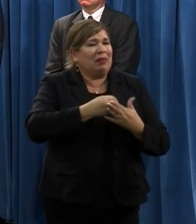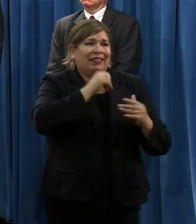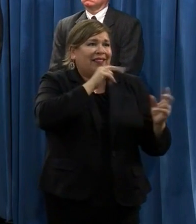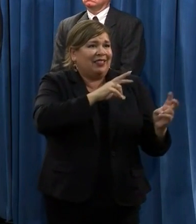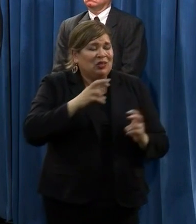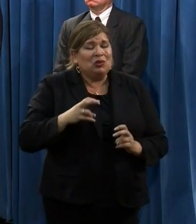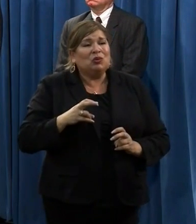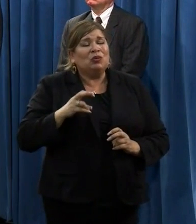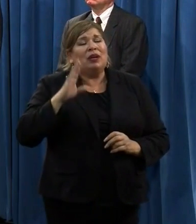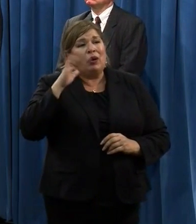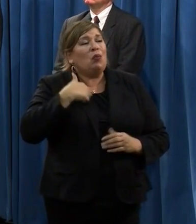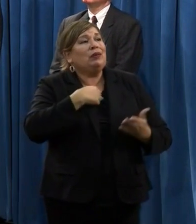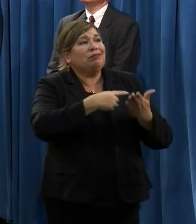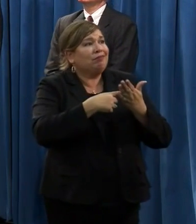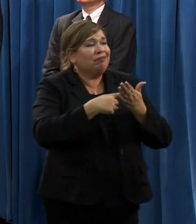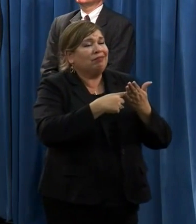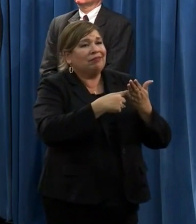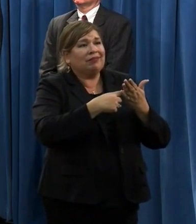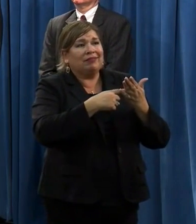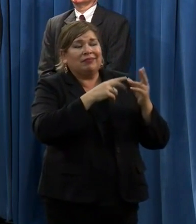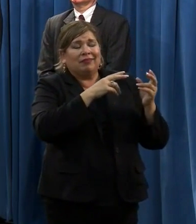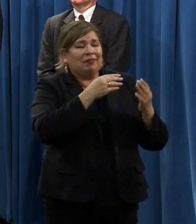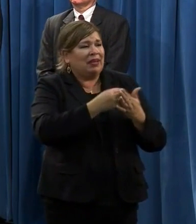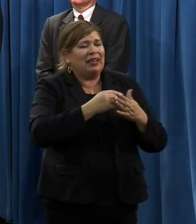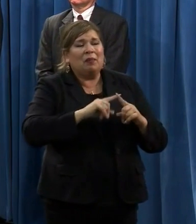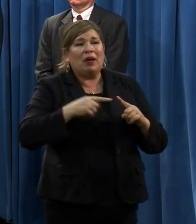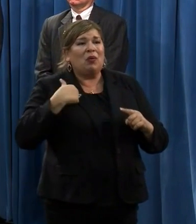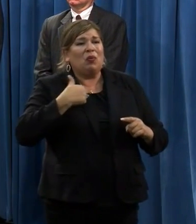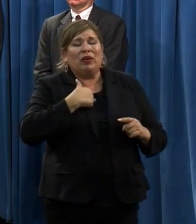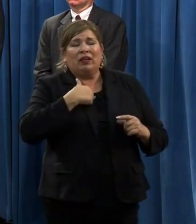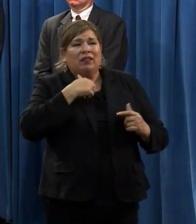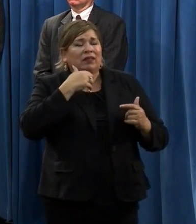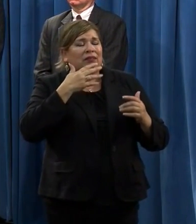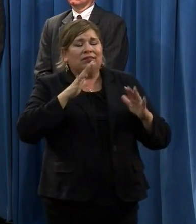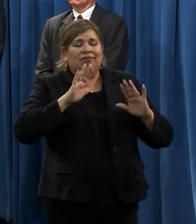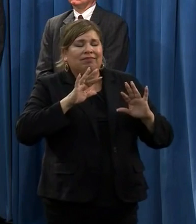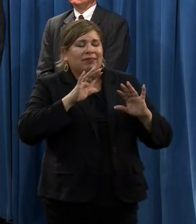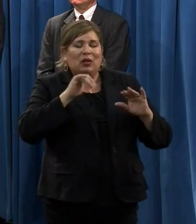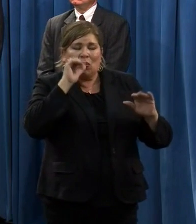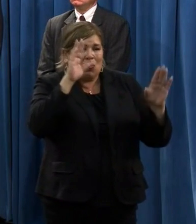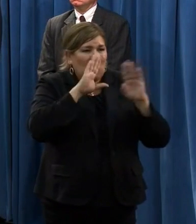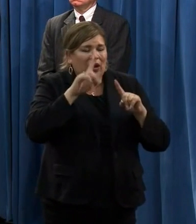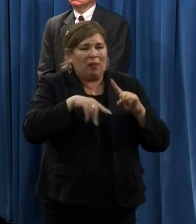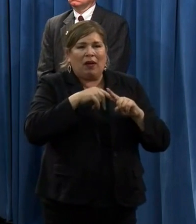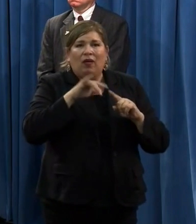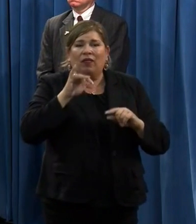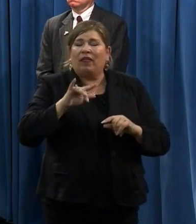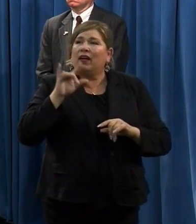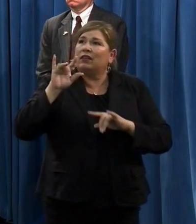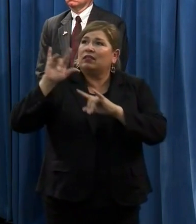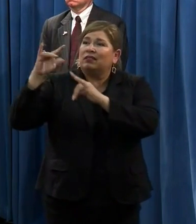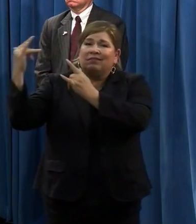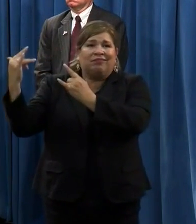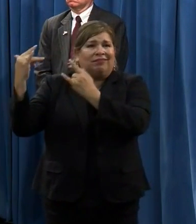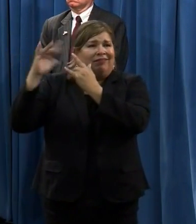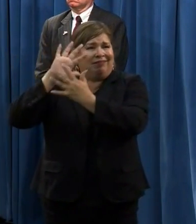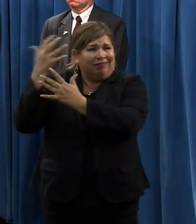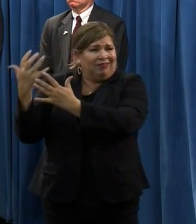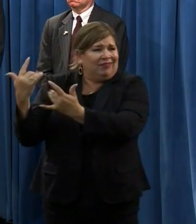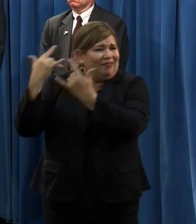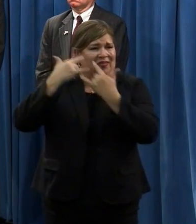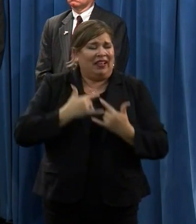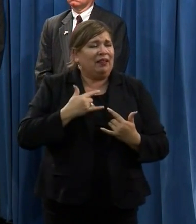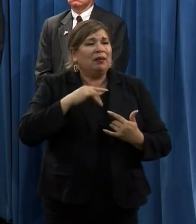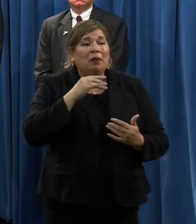those may have been discussions, we were absolved of any anxiety related to those repatriation missions. That's not